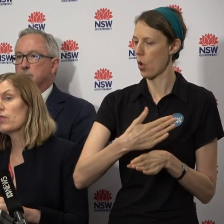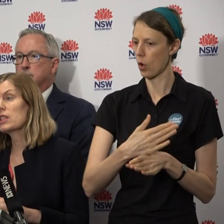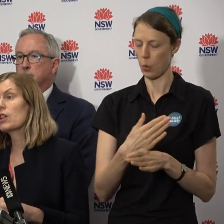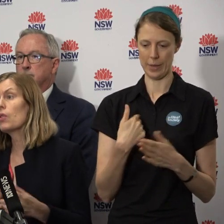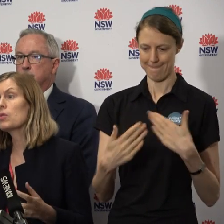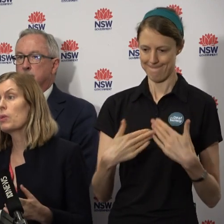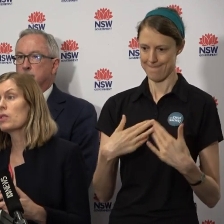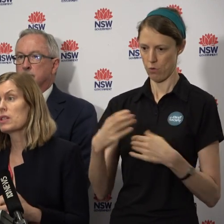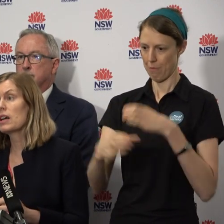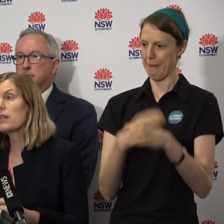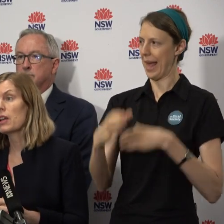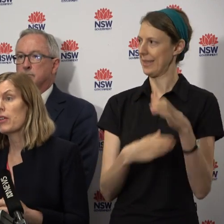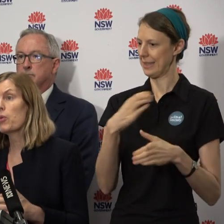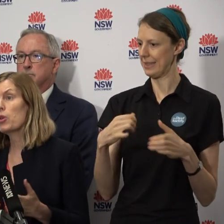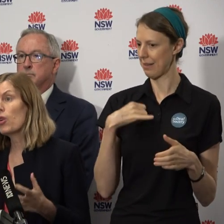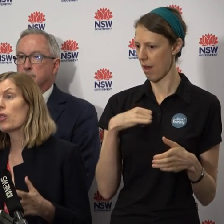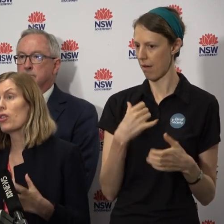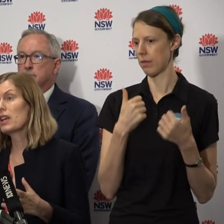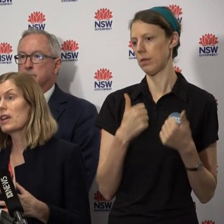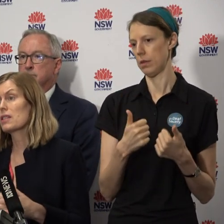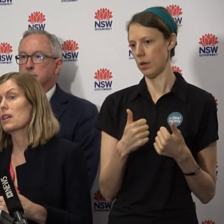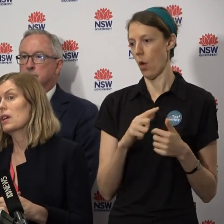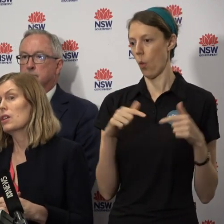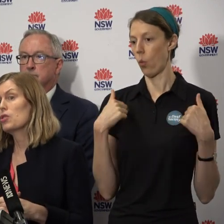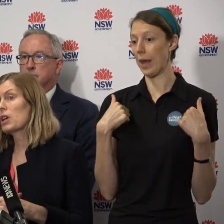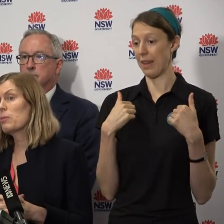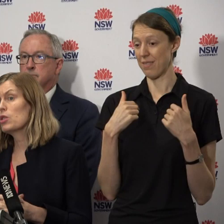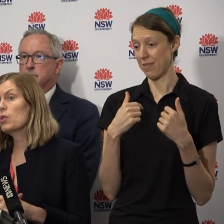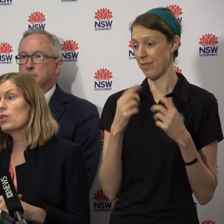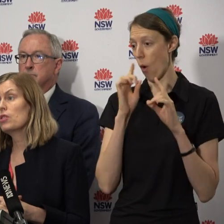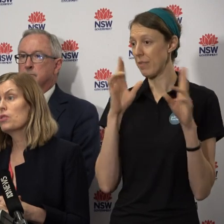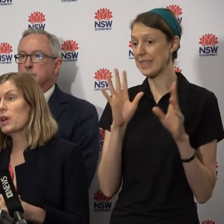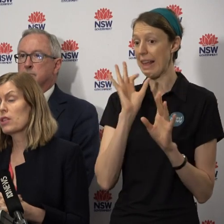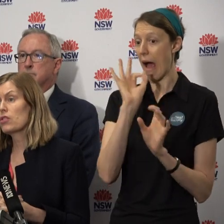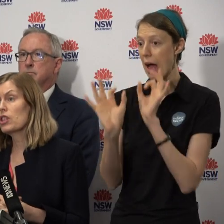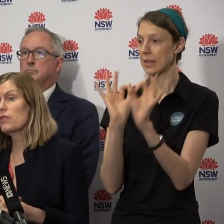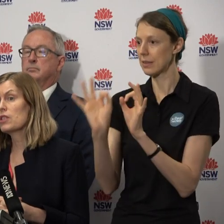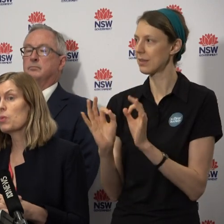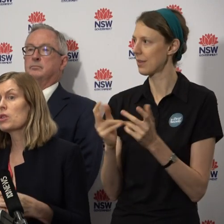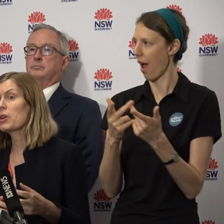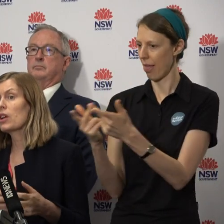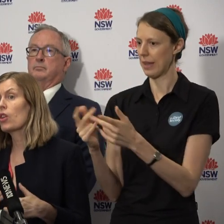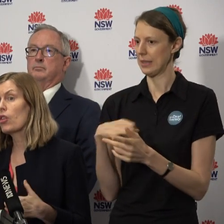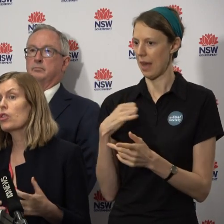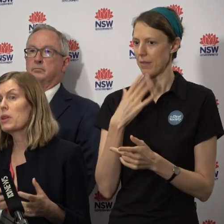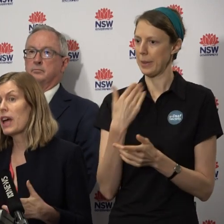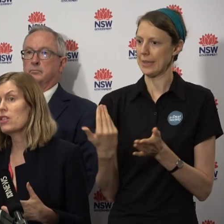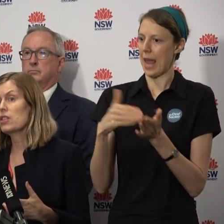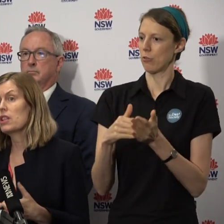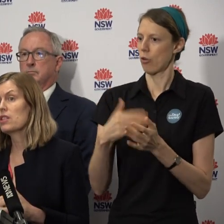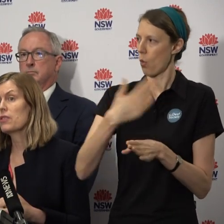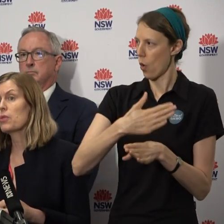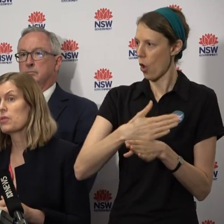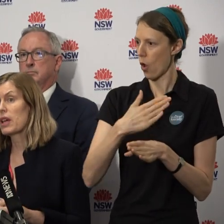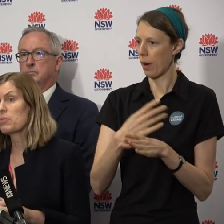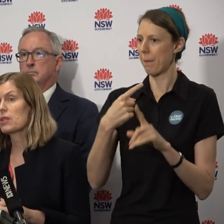we've obviously called upon staff that were not contacts to come into work, to do extra shifts, as well as bringing on locum and